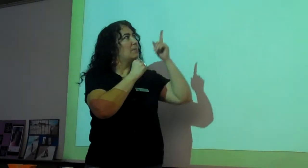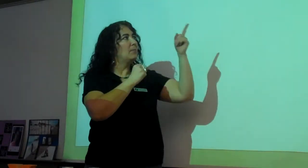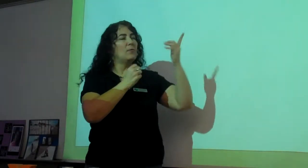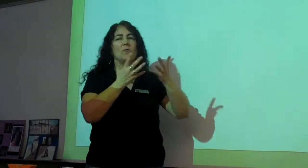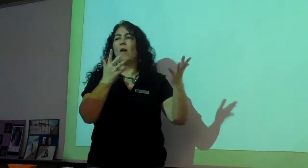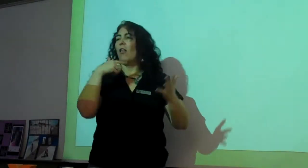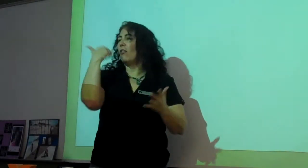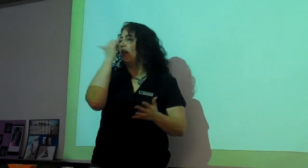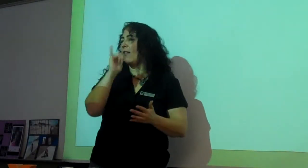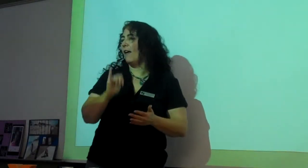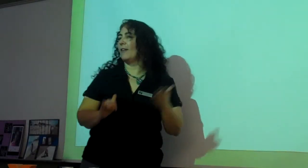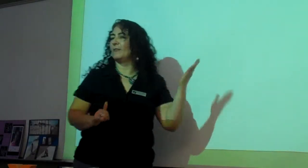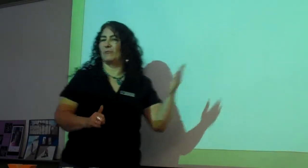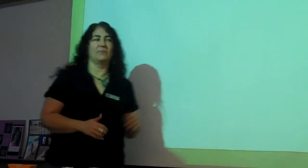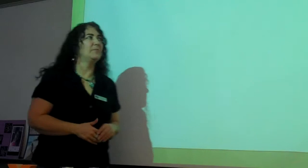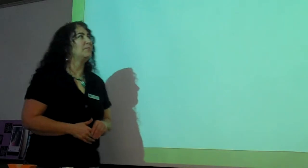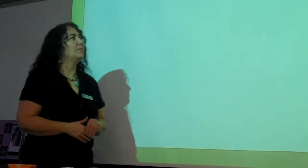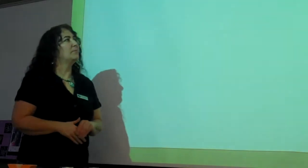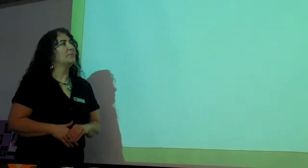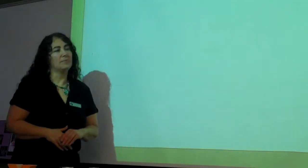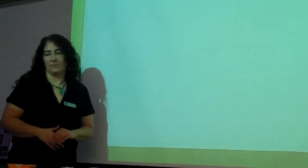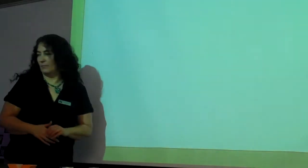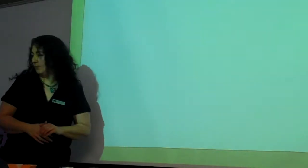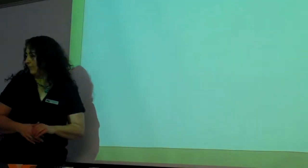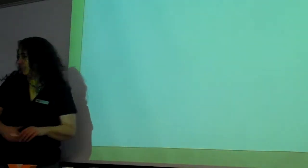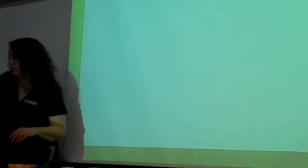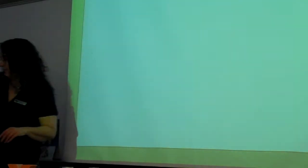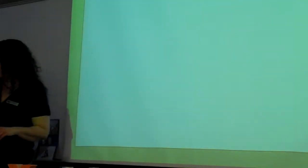Now, that stamp, what does that look like to you?